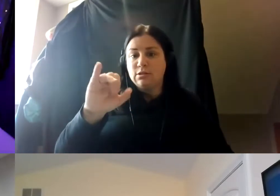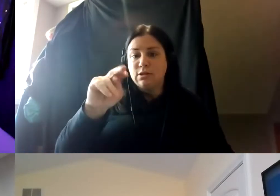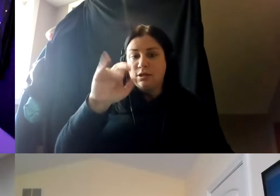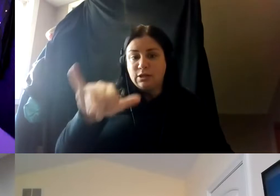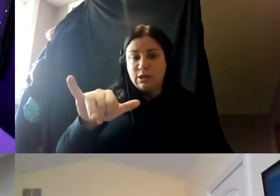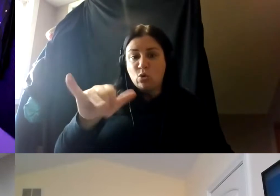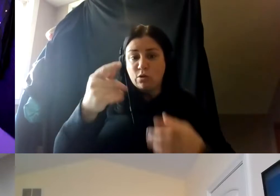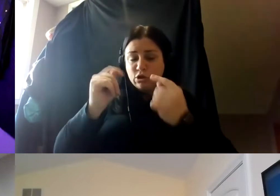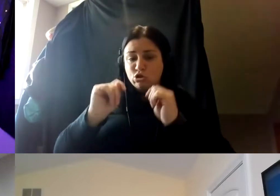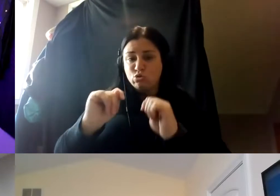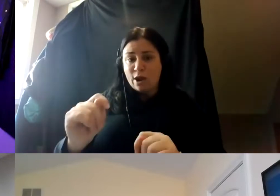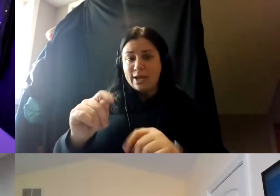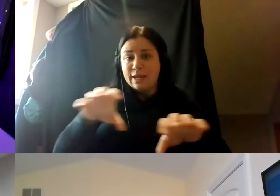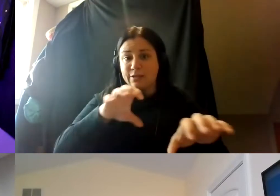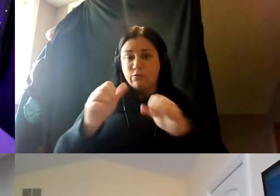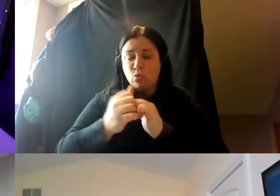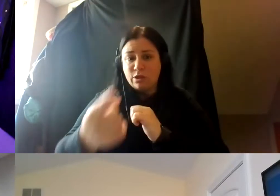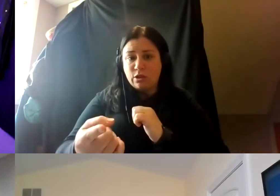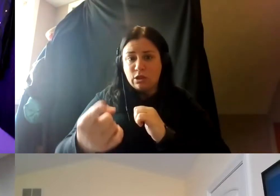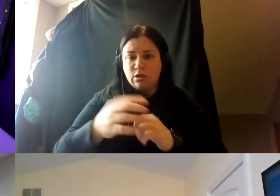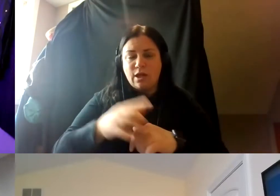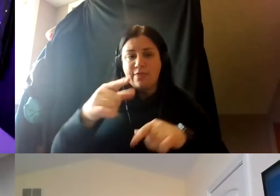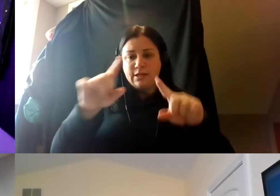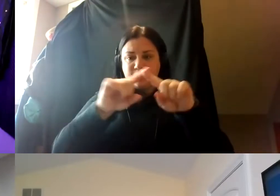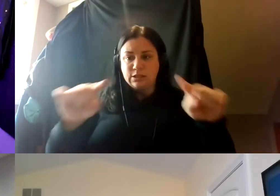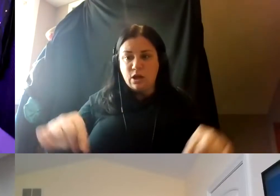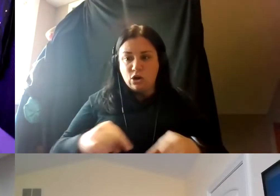you. Cindy, now these cards